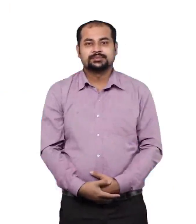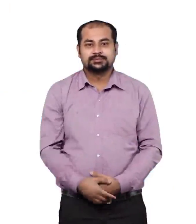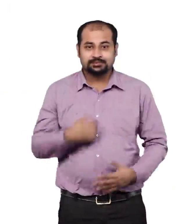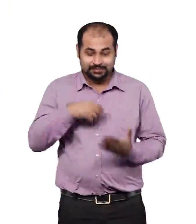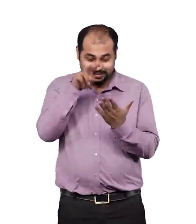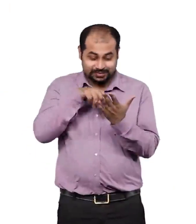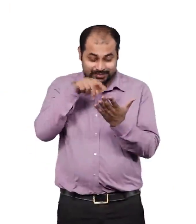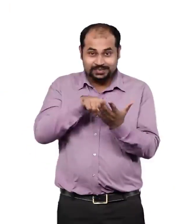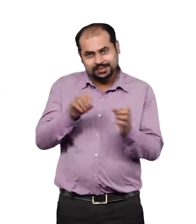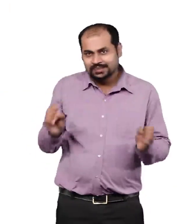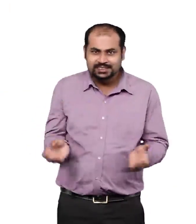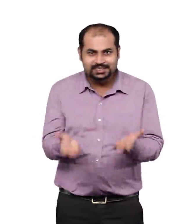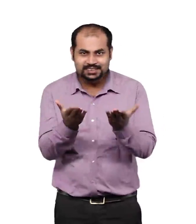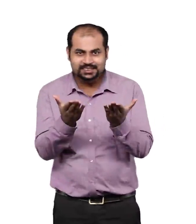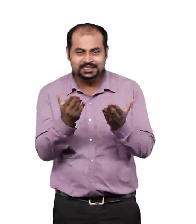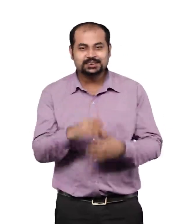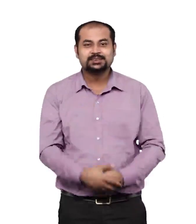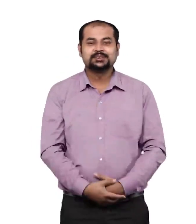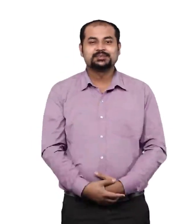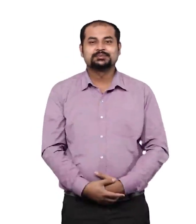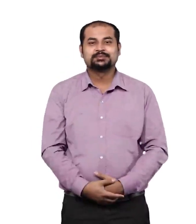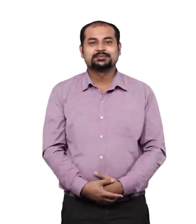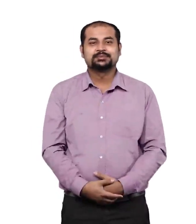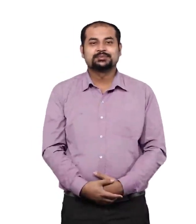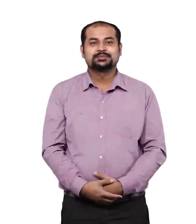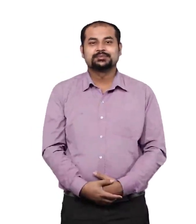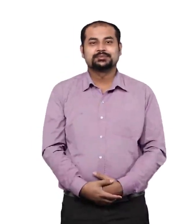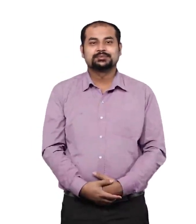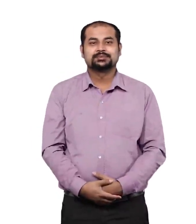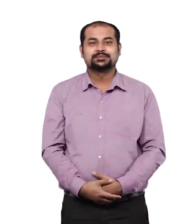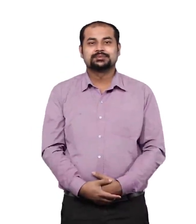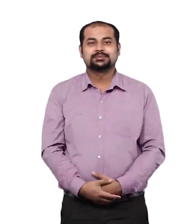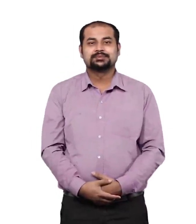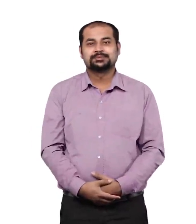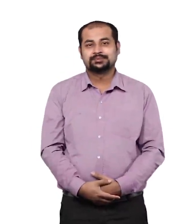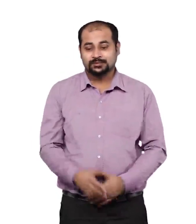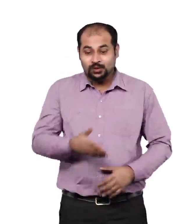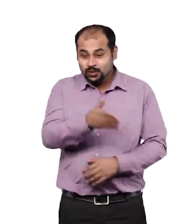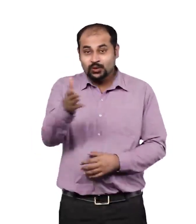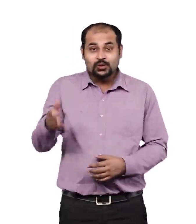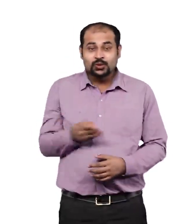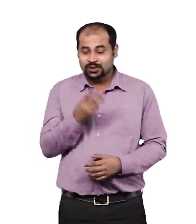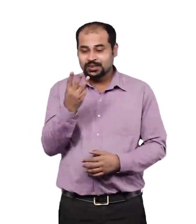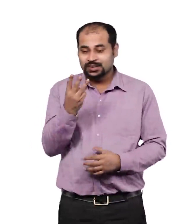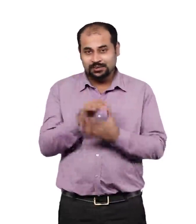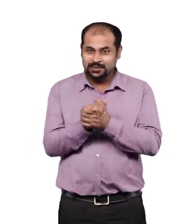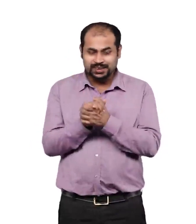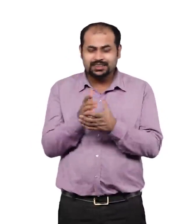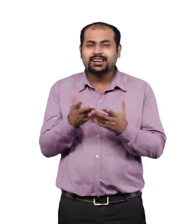Let's read the page to know more about the game they are playing. 3 friends, a